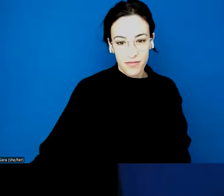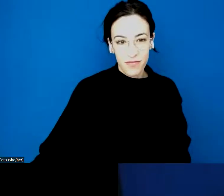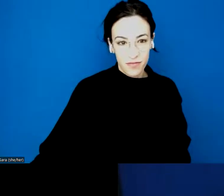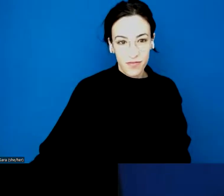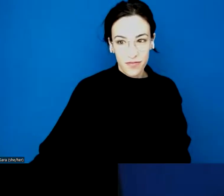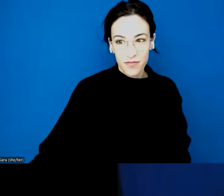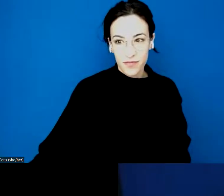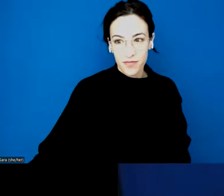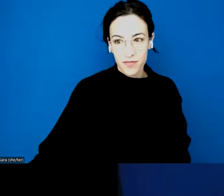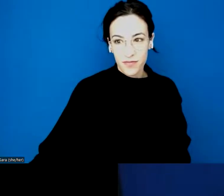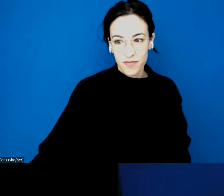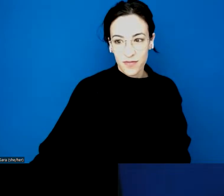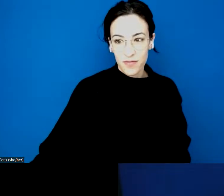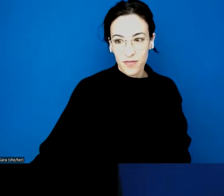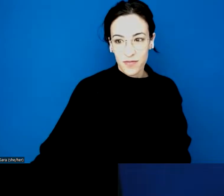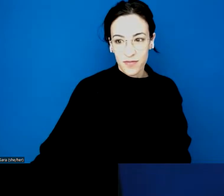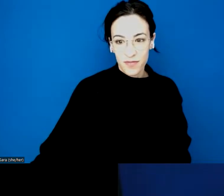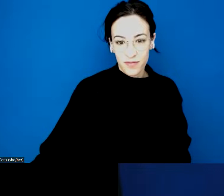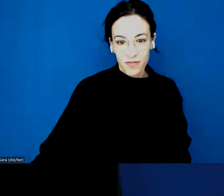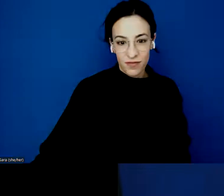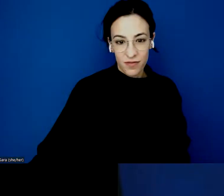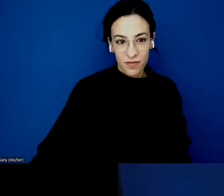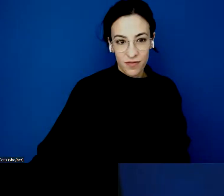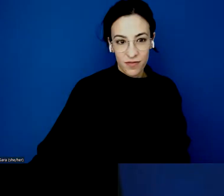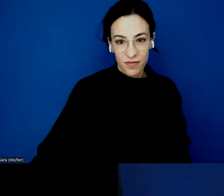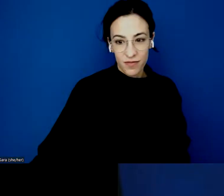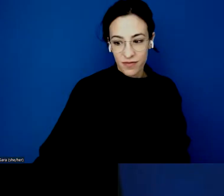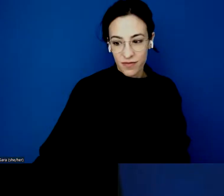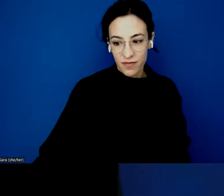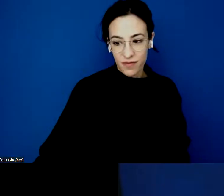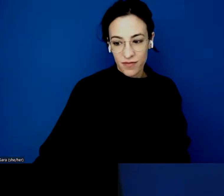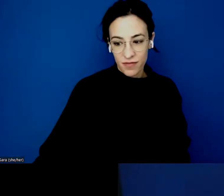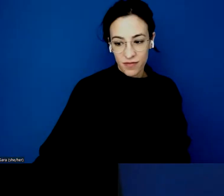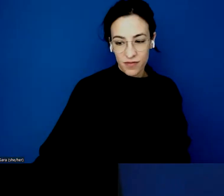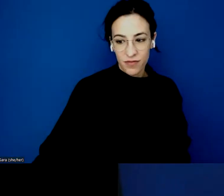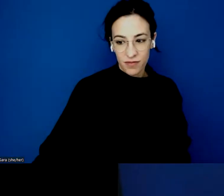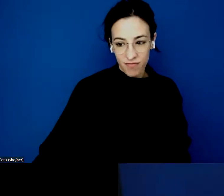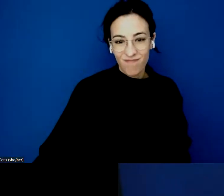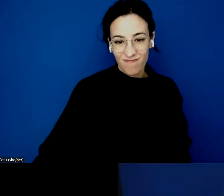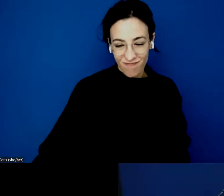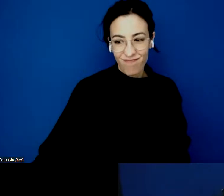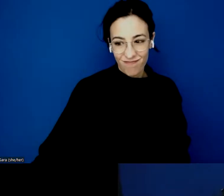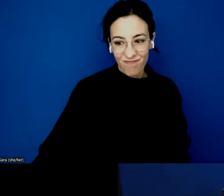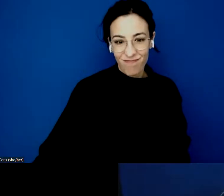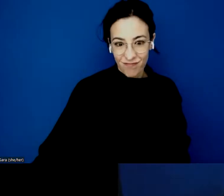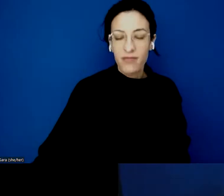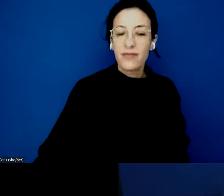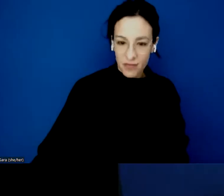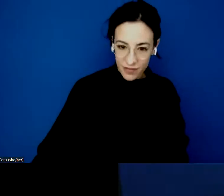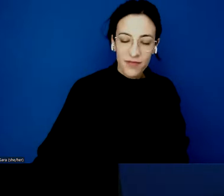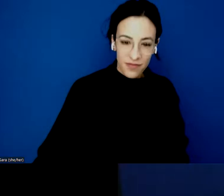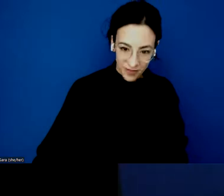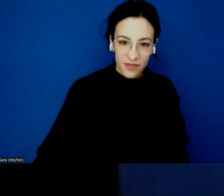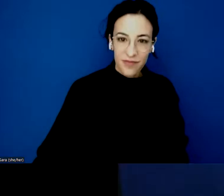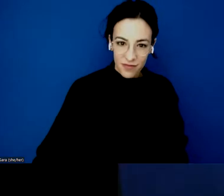And because the Wi-Fi it's not good for signing. Now, if it's somebody that you're listening to